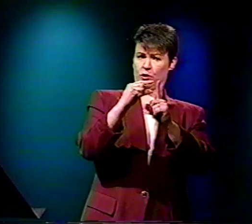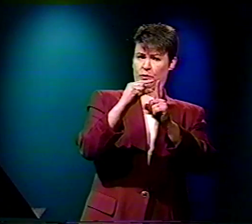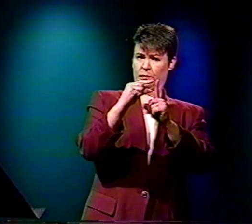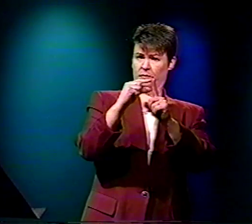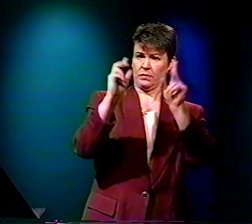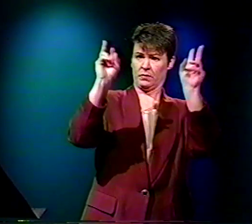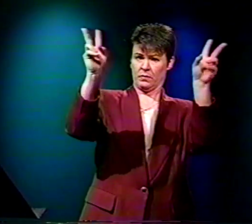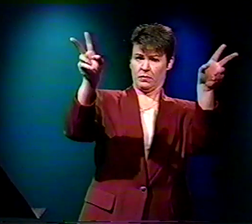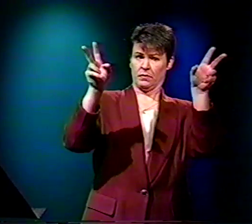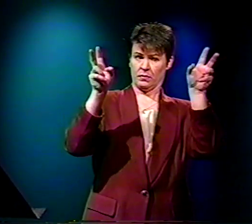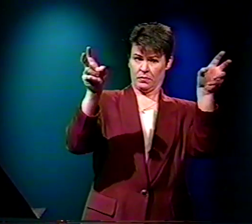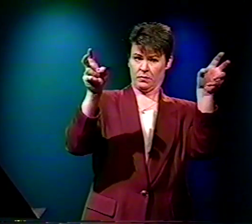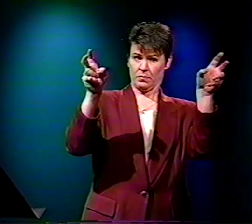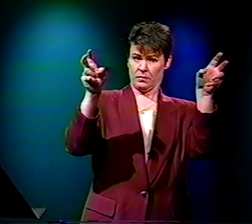going to use the term